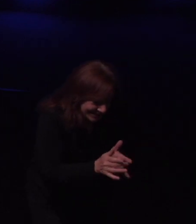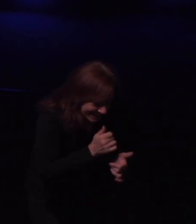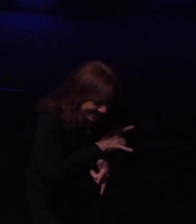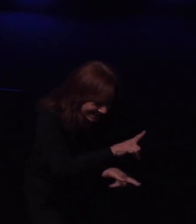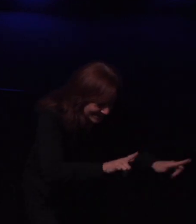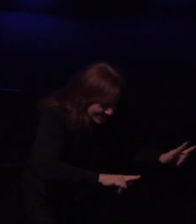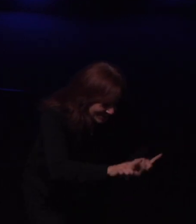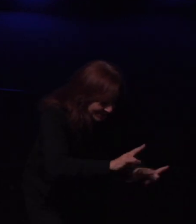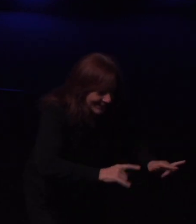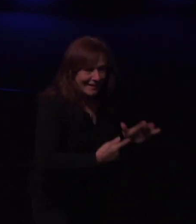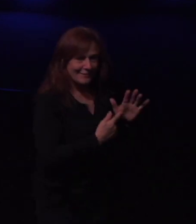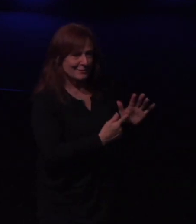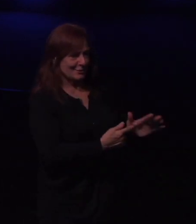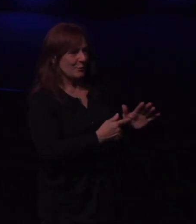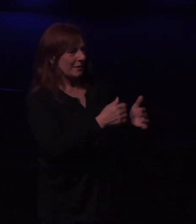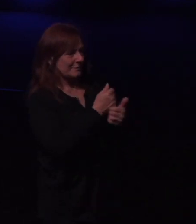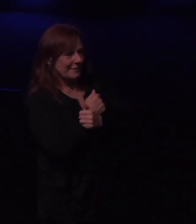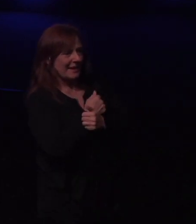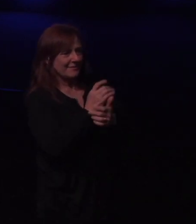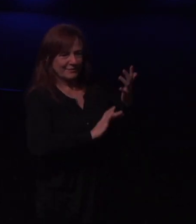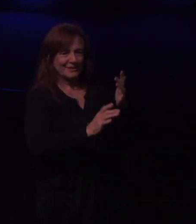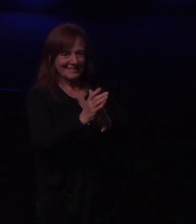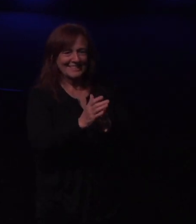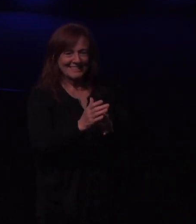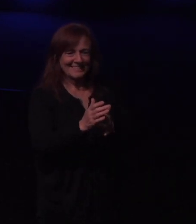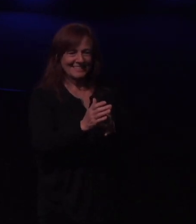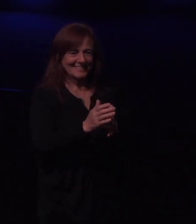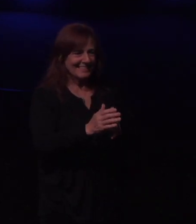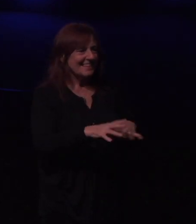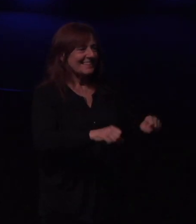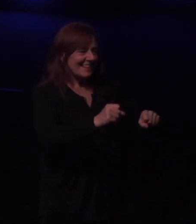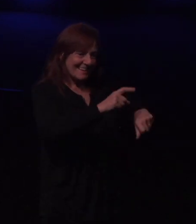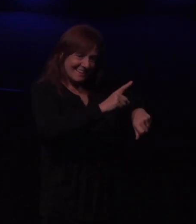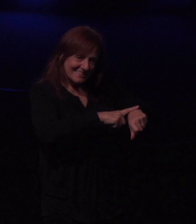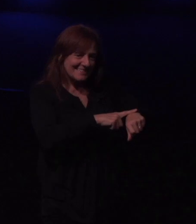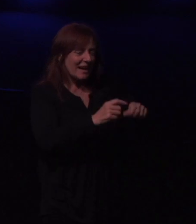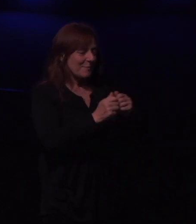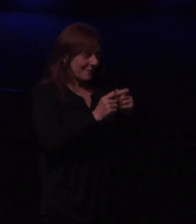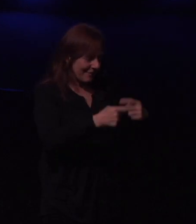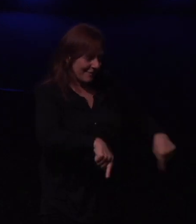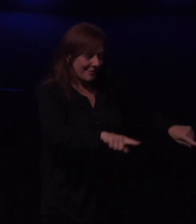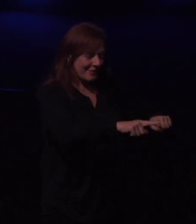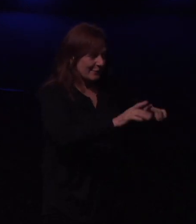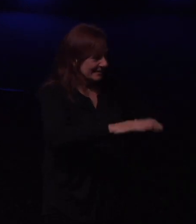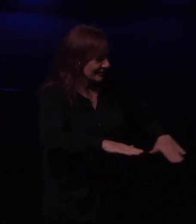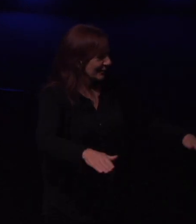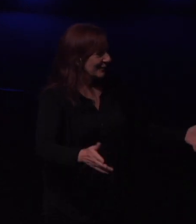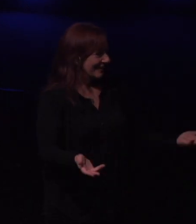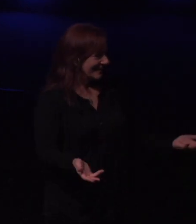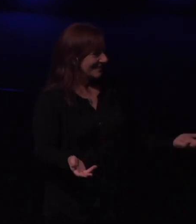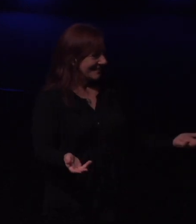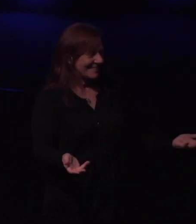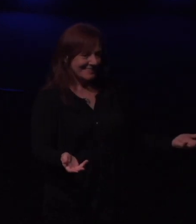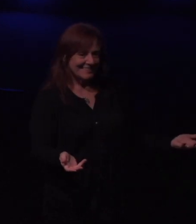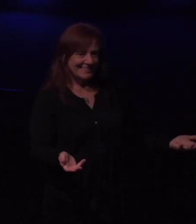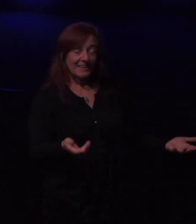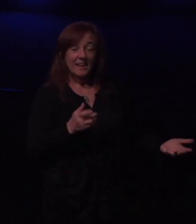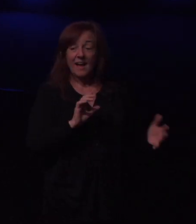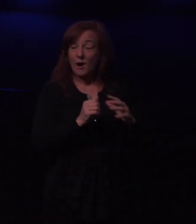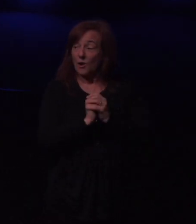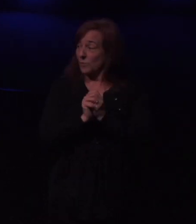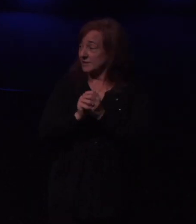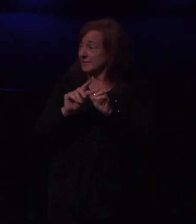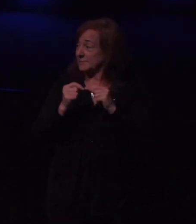Jesus, and they're showing them the love of Jesus by taking time with them. Our worship